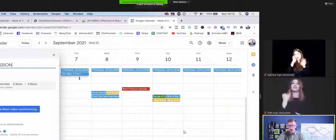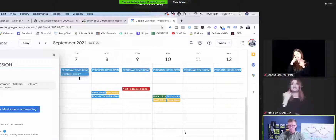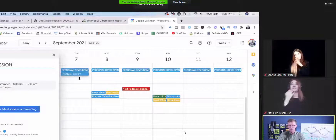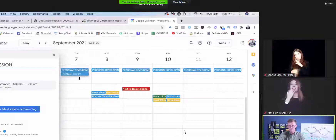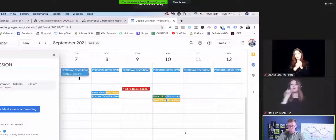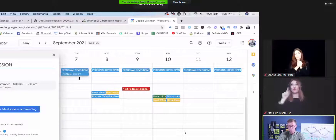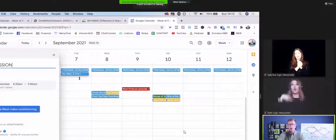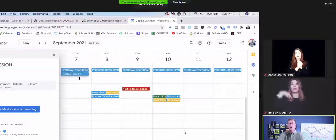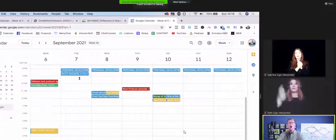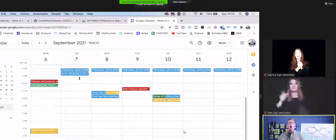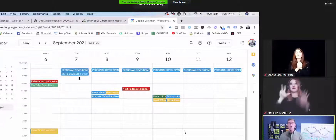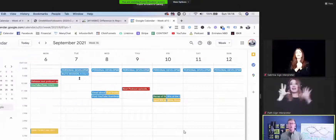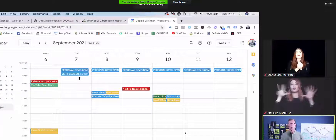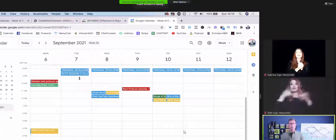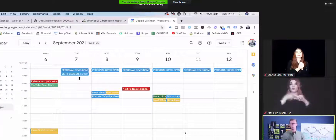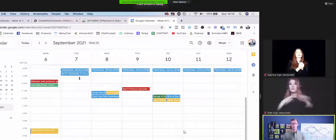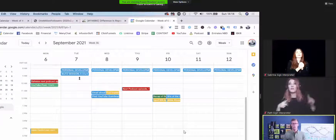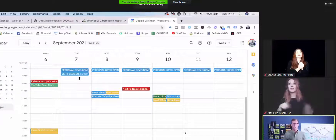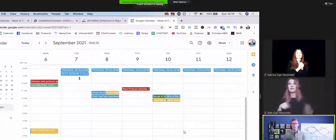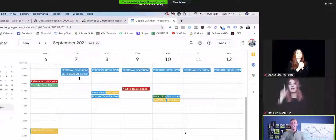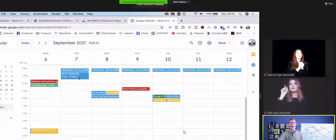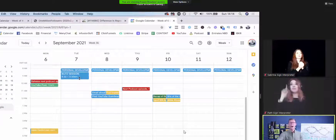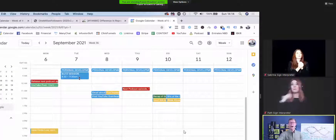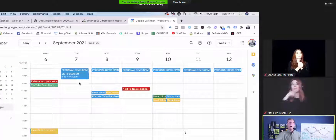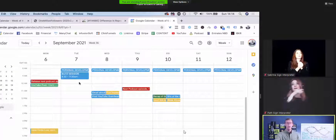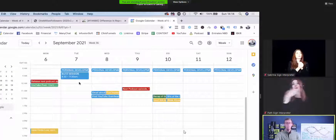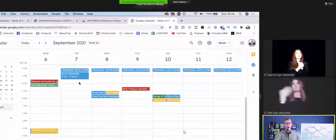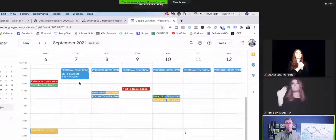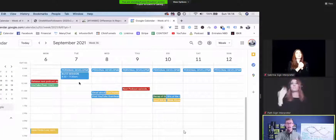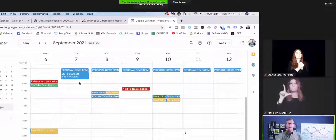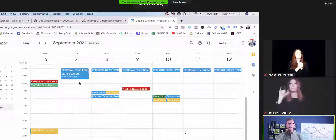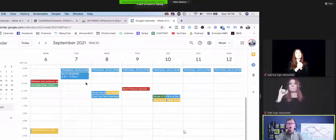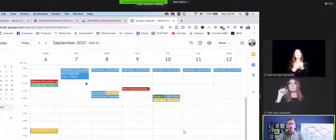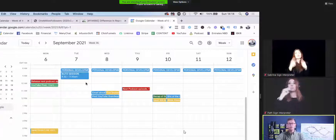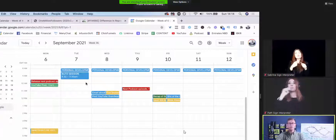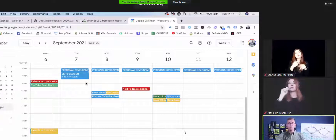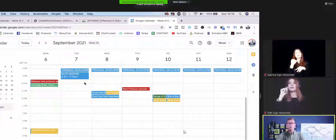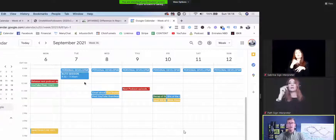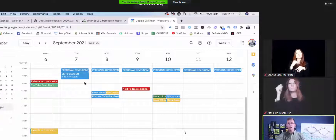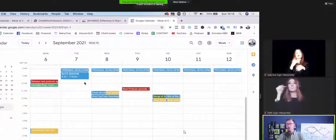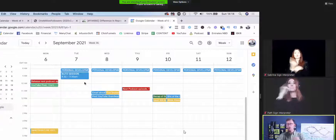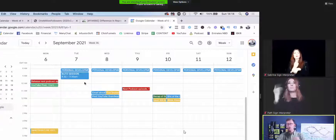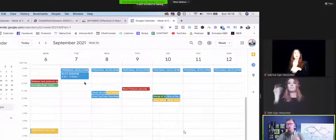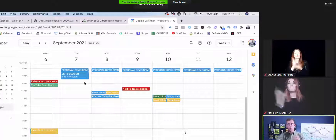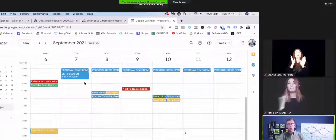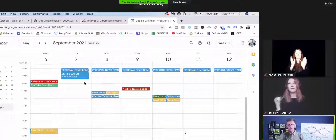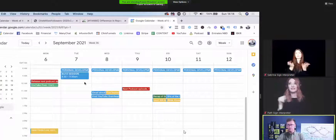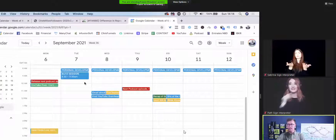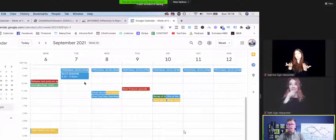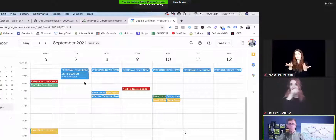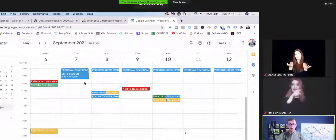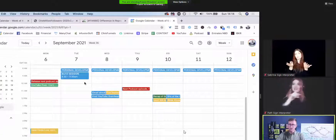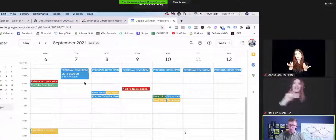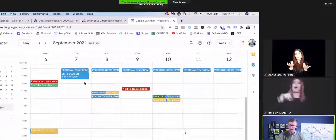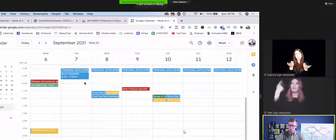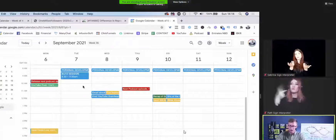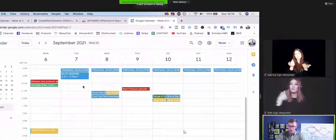hour blitz session. All right, cool. Now maybe I'm going to have half an hour break where I've got to look after the kids,